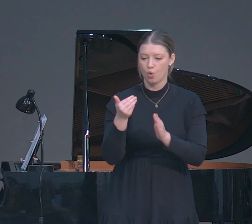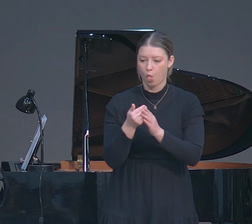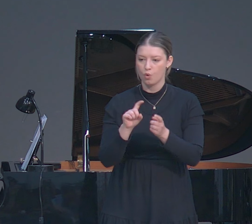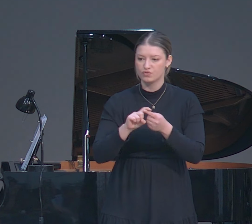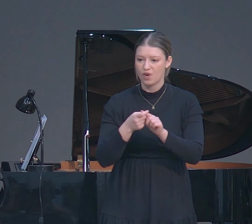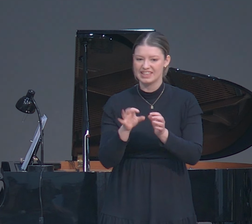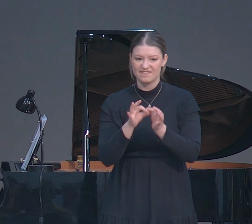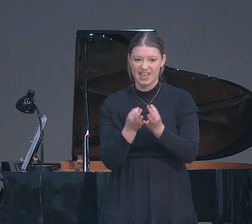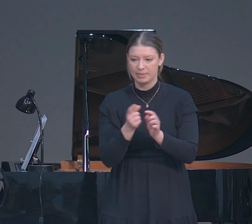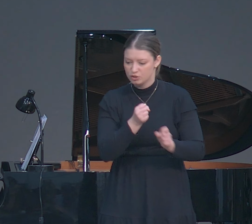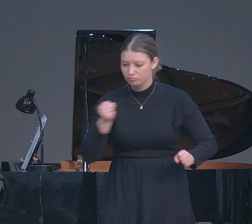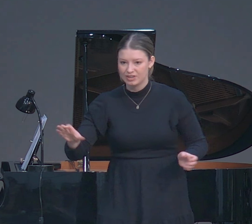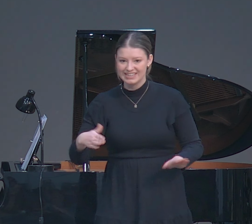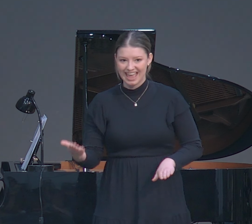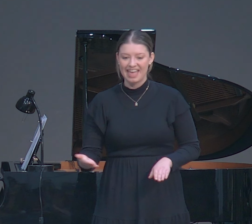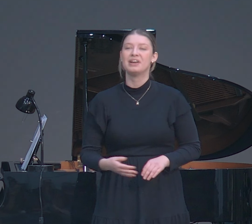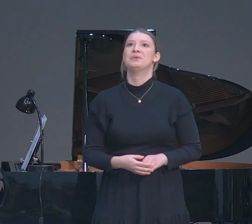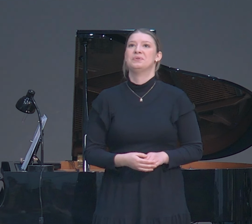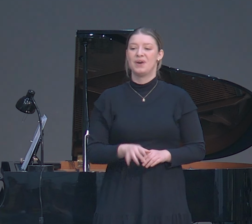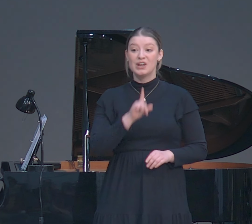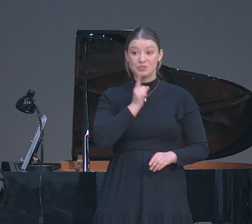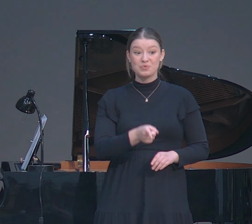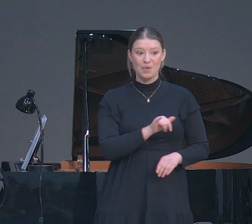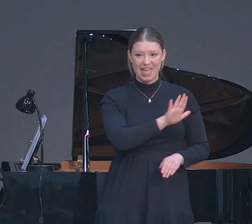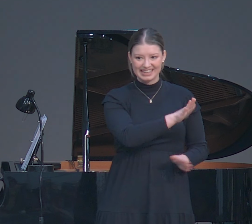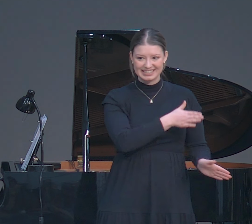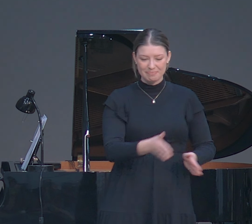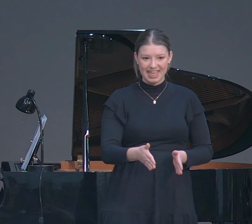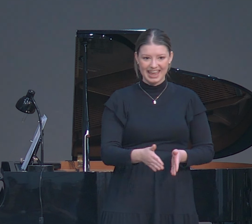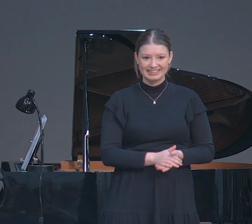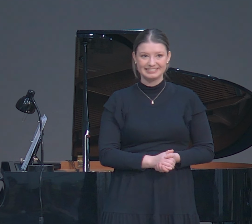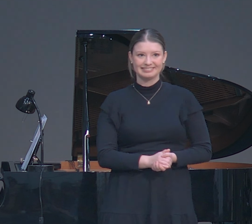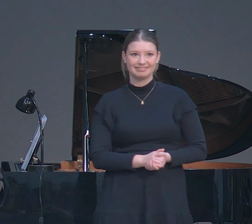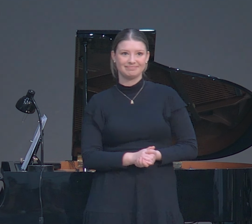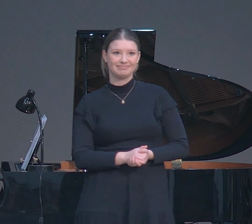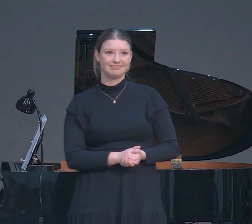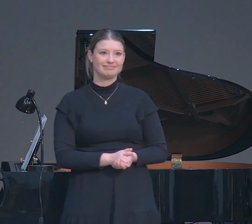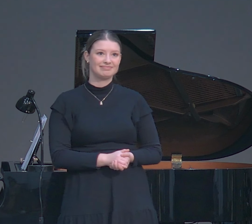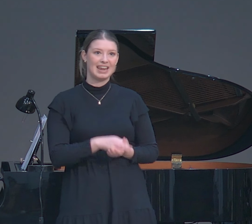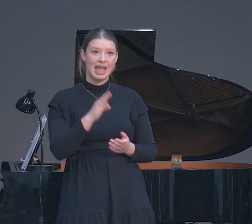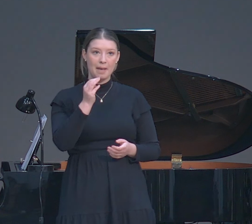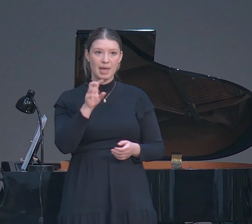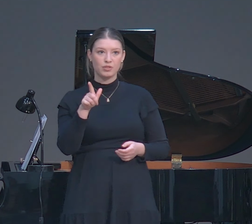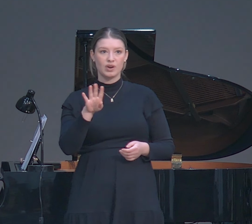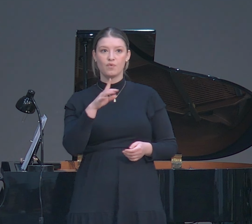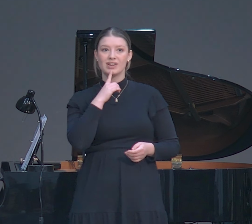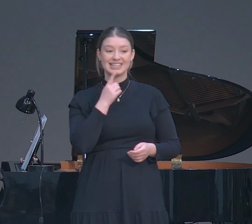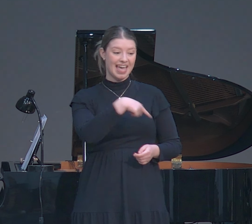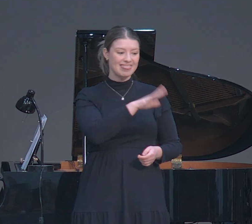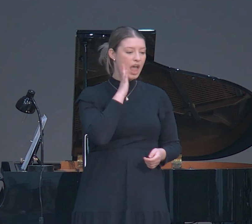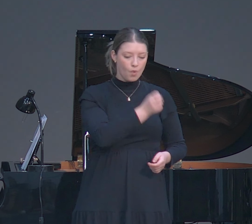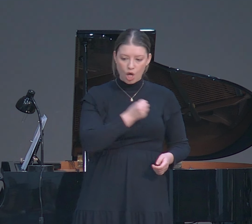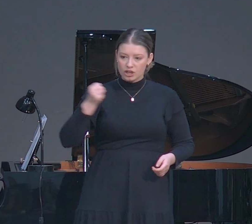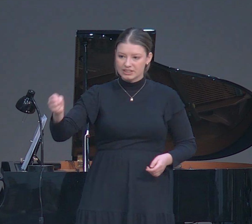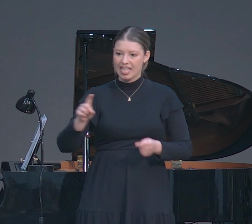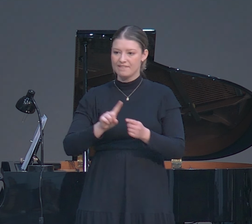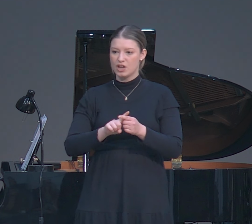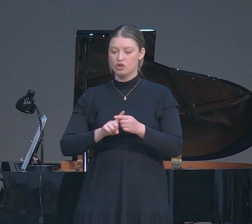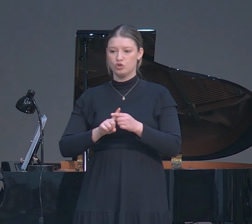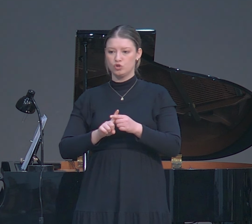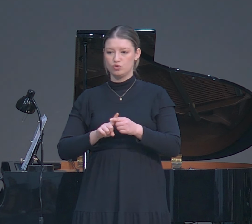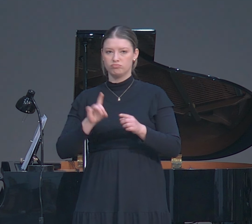in Matthew's gospel, Matthew chapter 24. Then they will deliver you up to tribulation and put you to death, and you'll be hated by